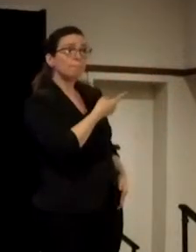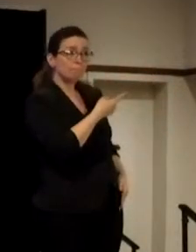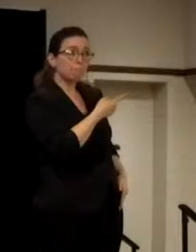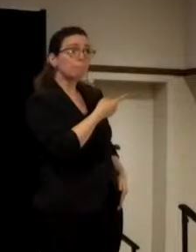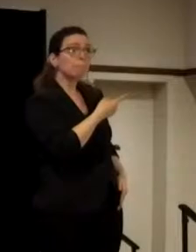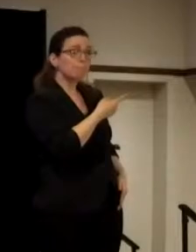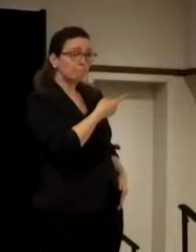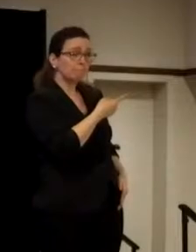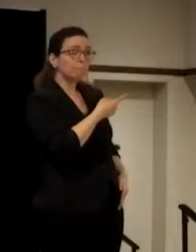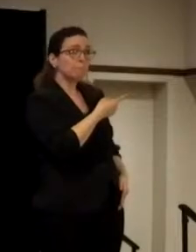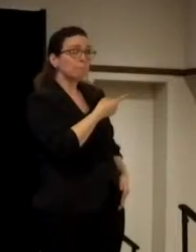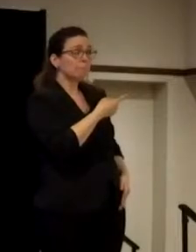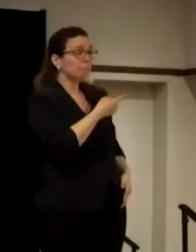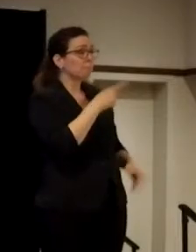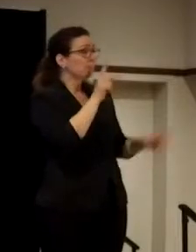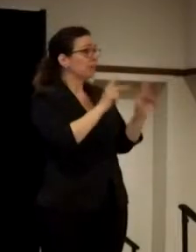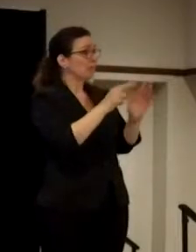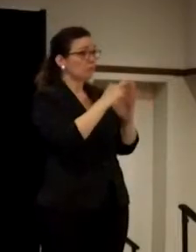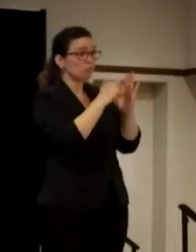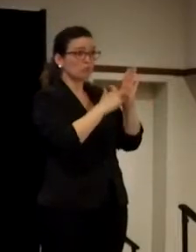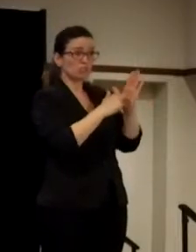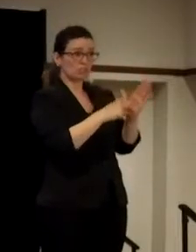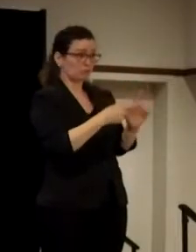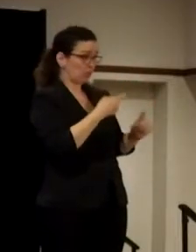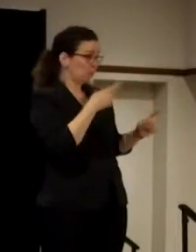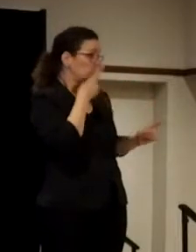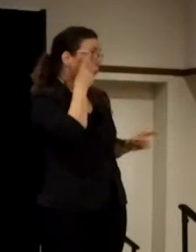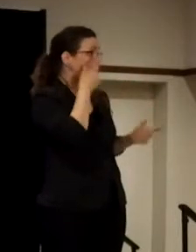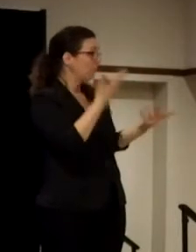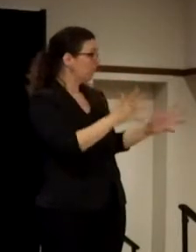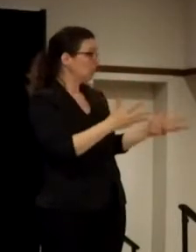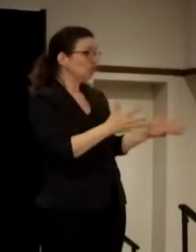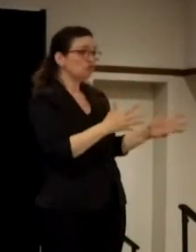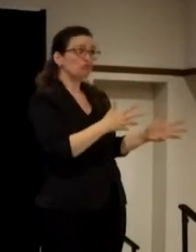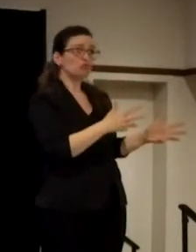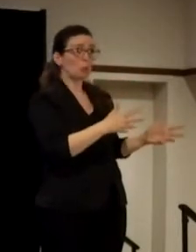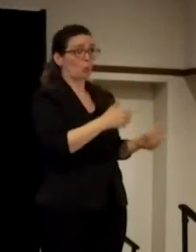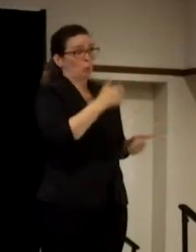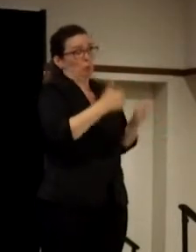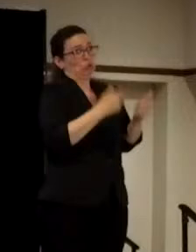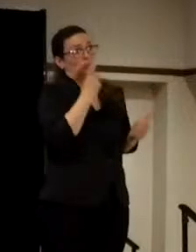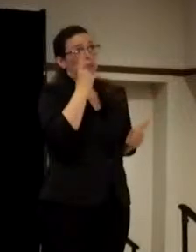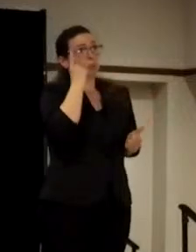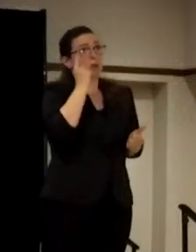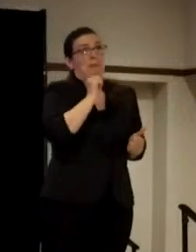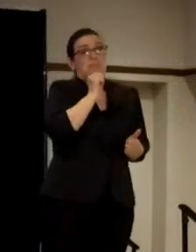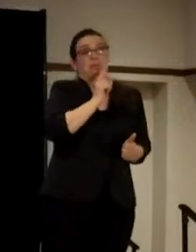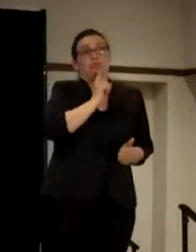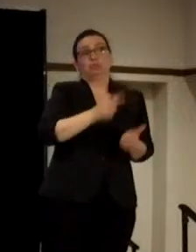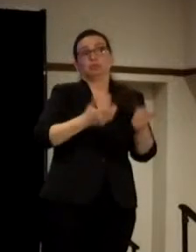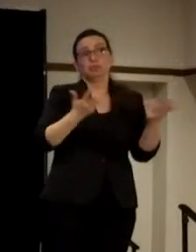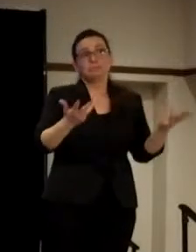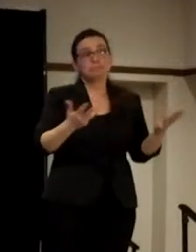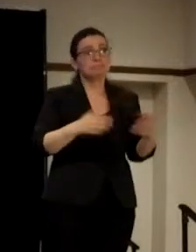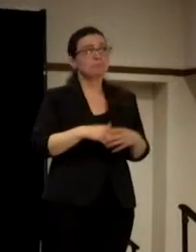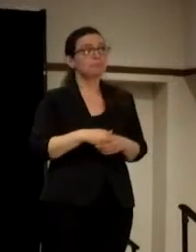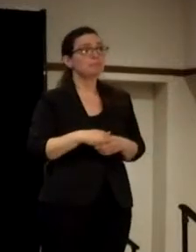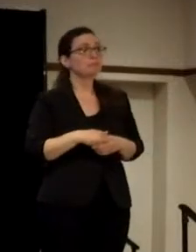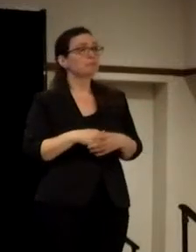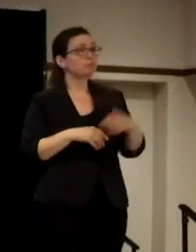people just registered out of those dorms. Yeah. And I don't know what ones or anything like that. And that 1,500 just comes out of your weekly supply.